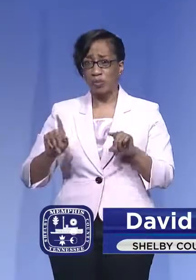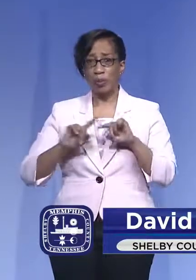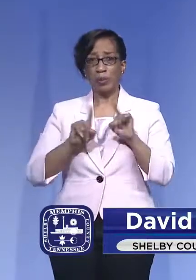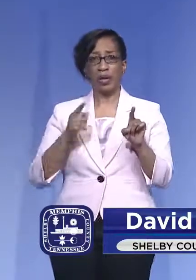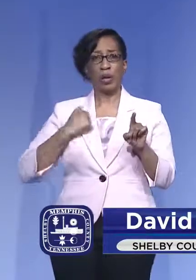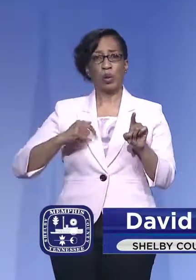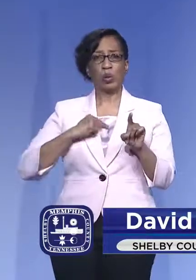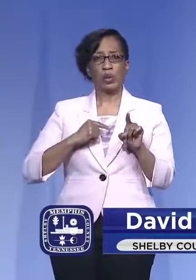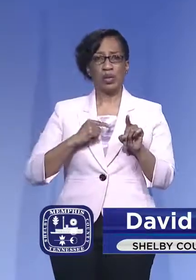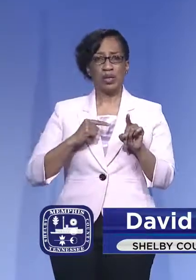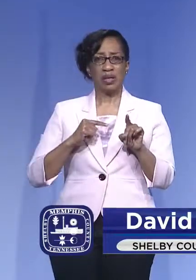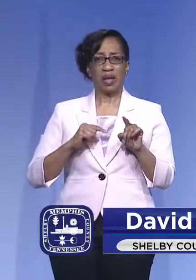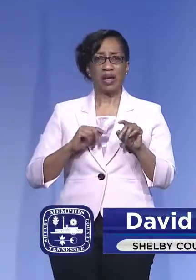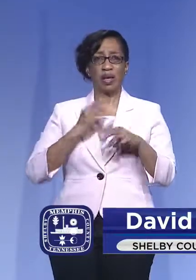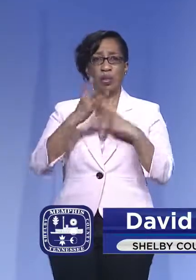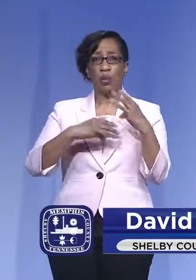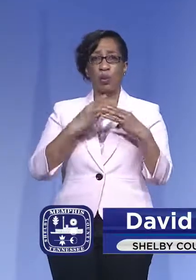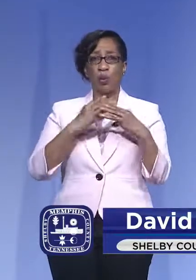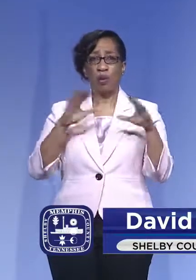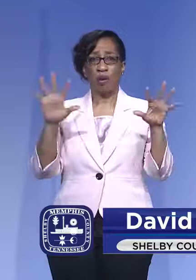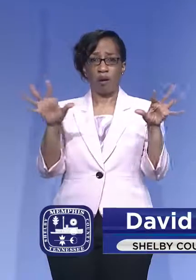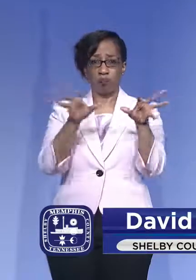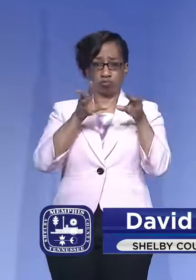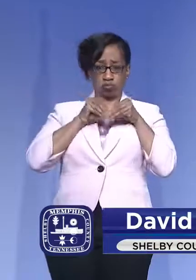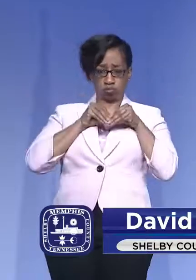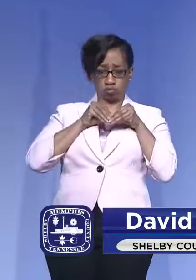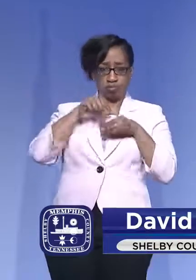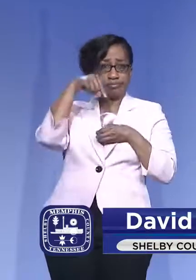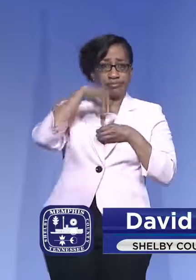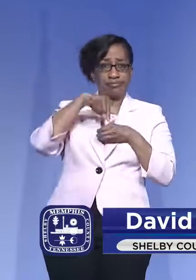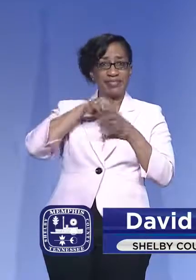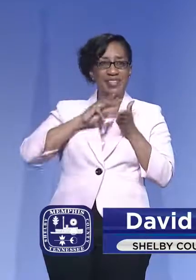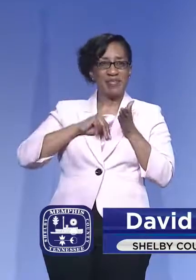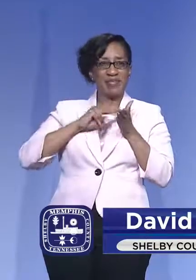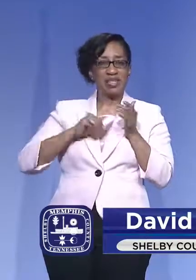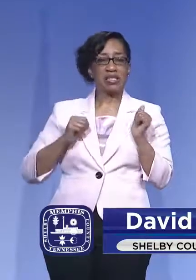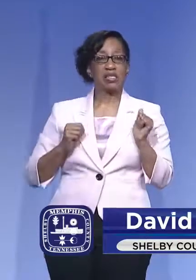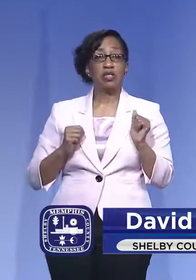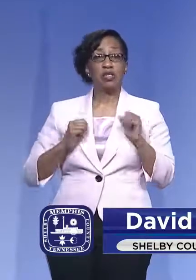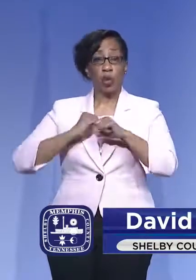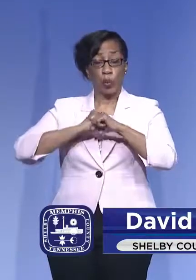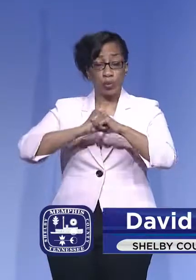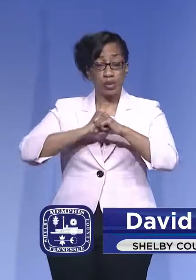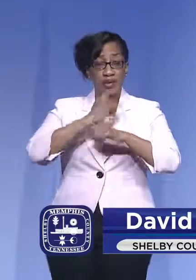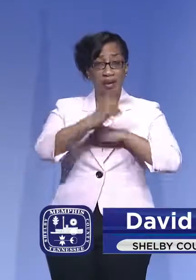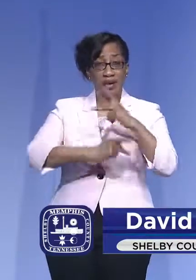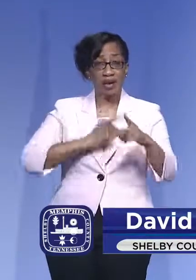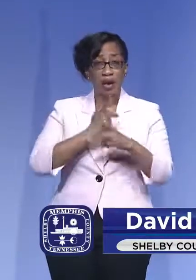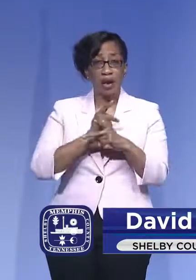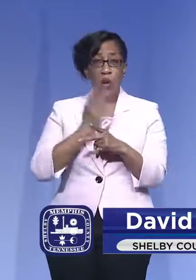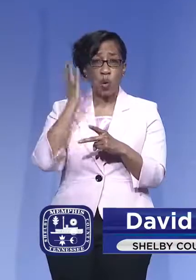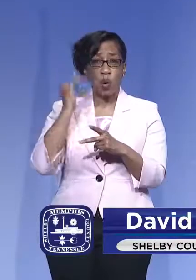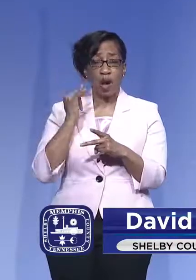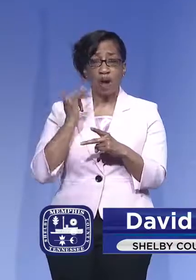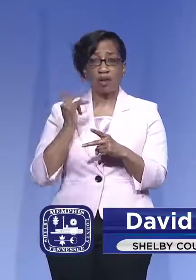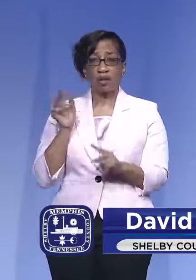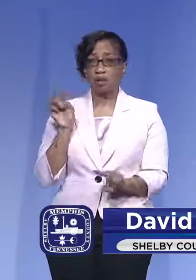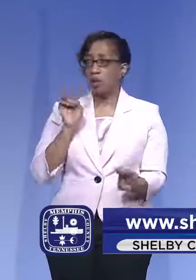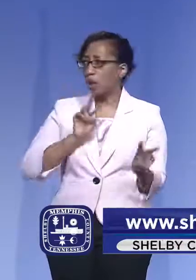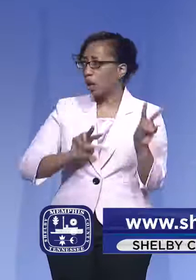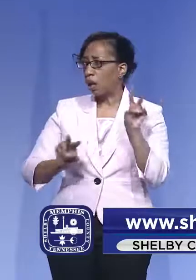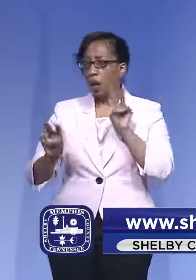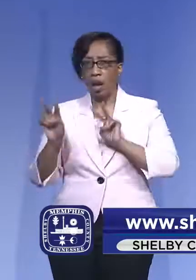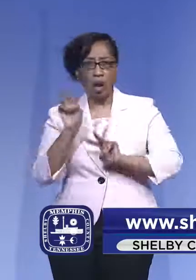world. And so we are detecting these variants because our surveillance capability is more capable,